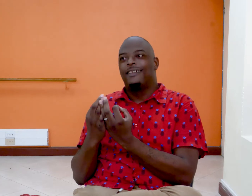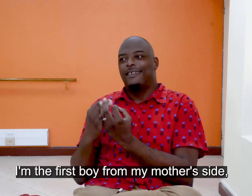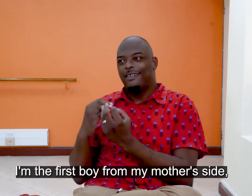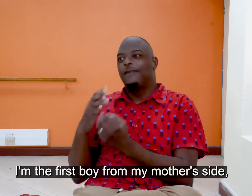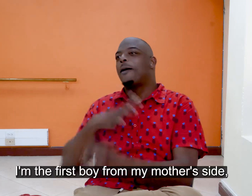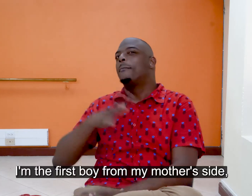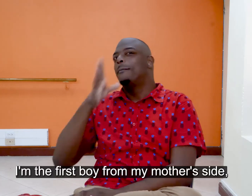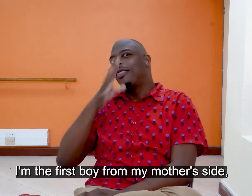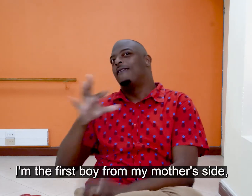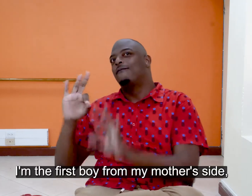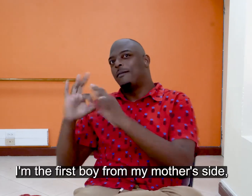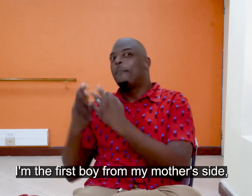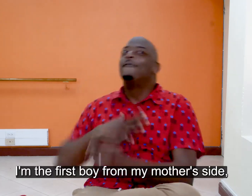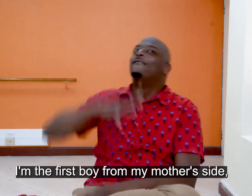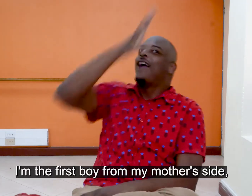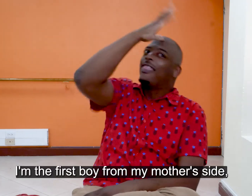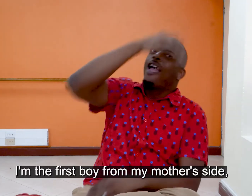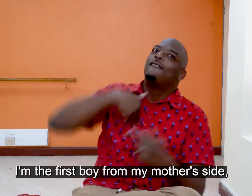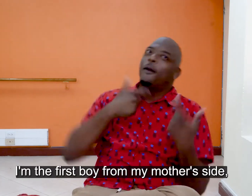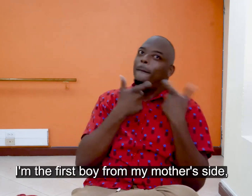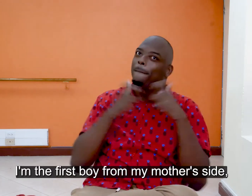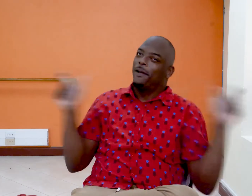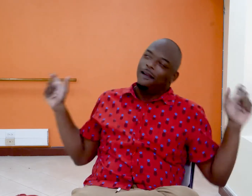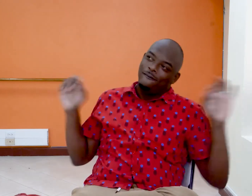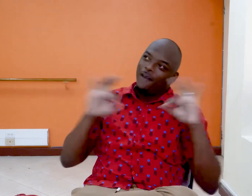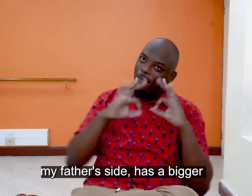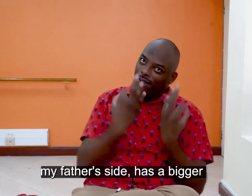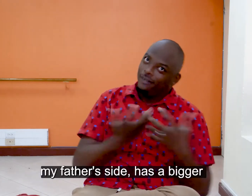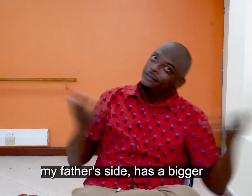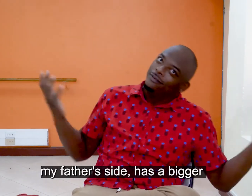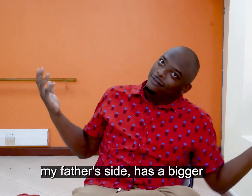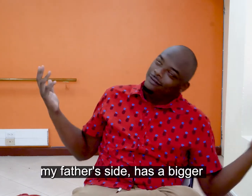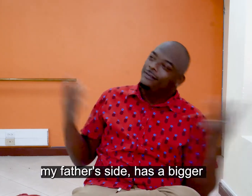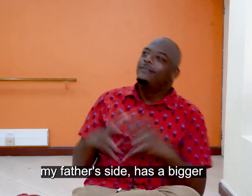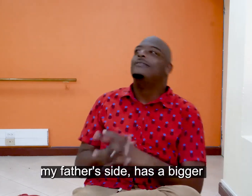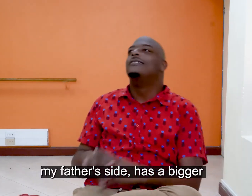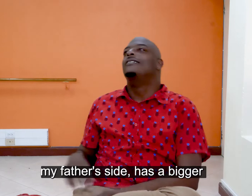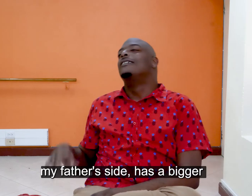I'm the first boy from my mother's side. My father's side has a bigger